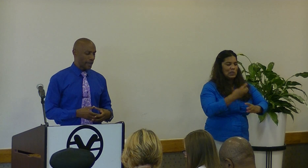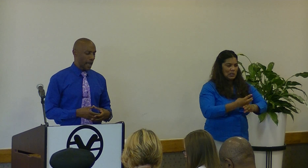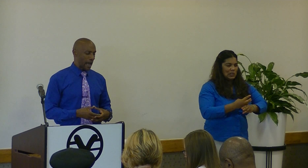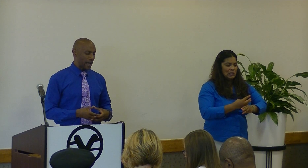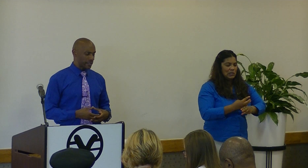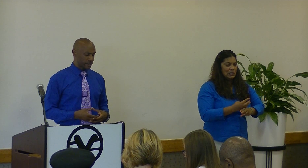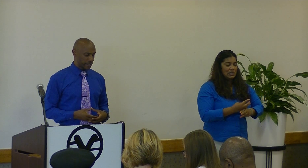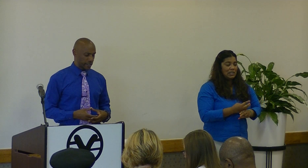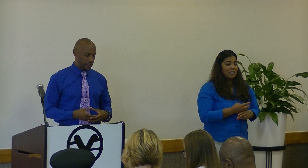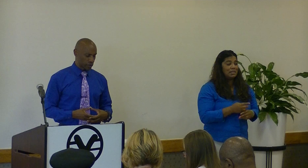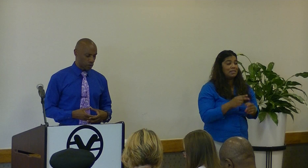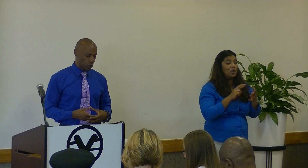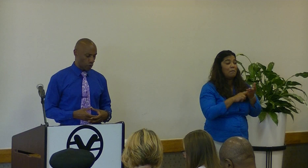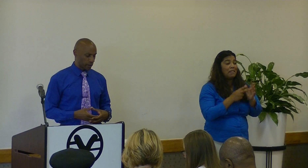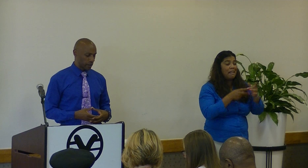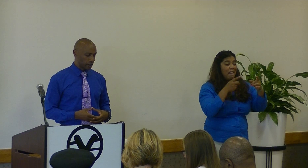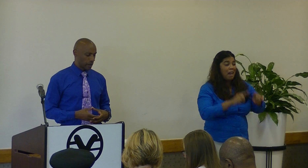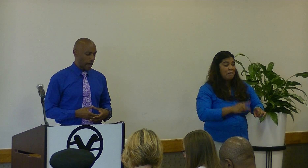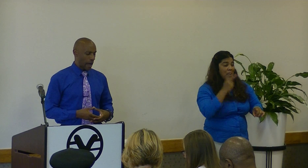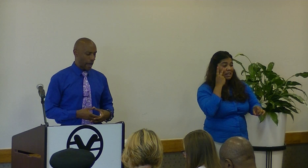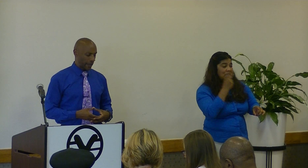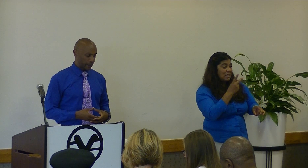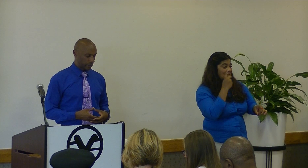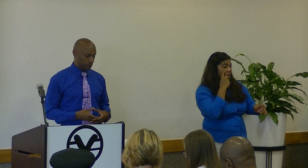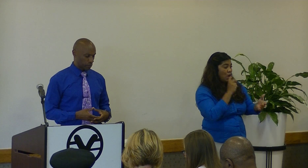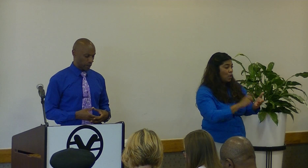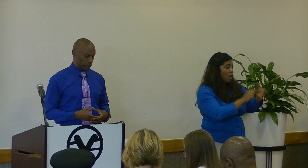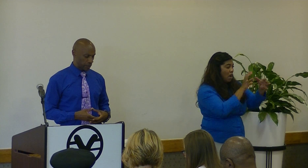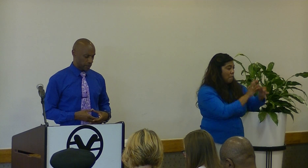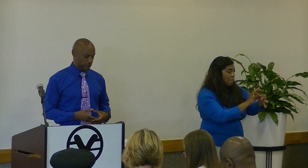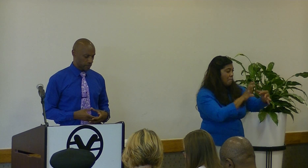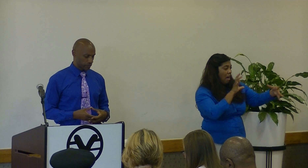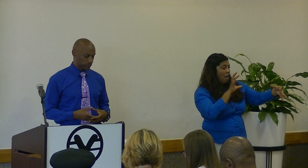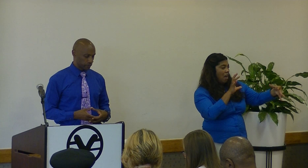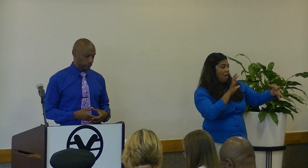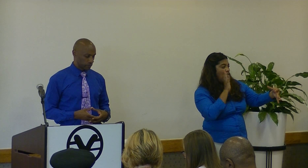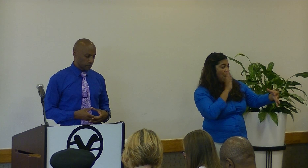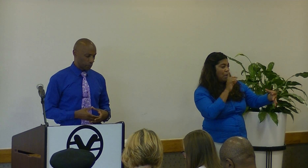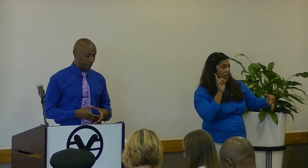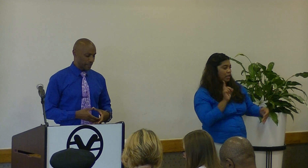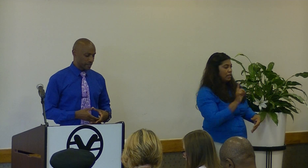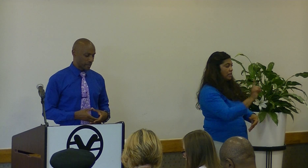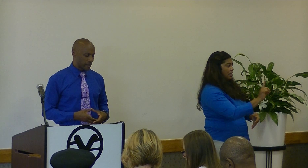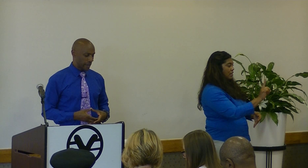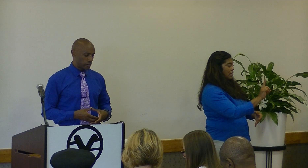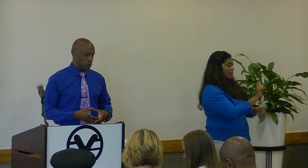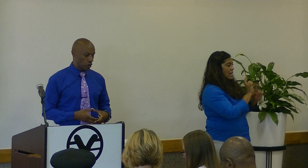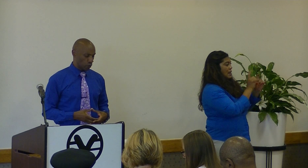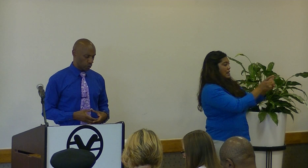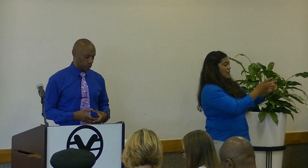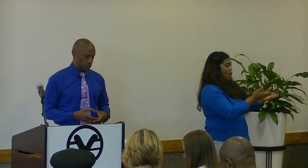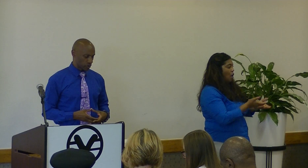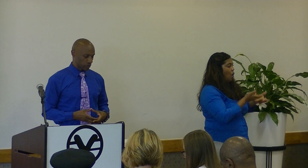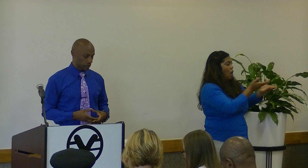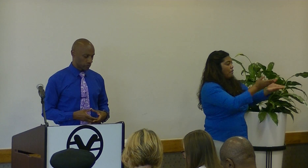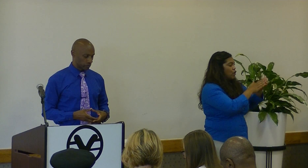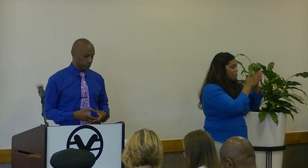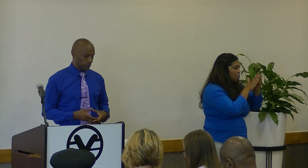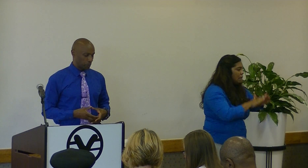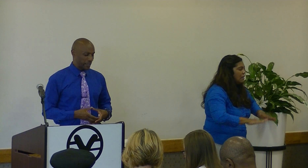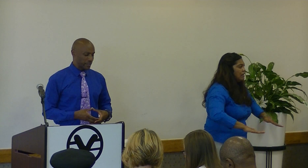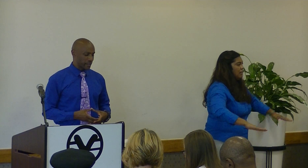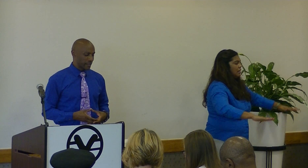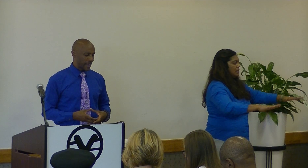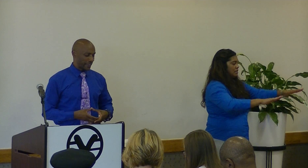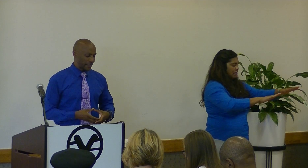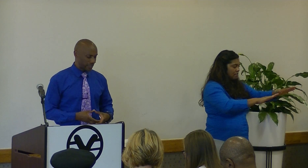So that when I see discord, I bring peace. The peace that knows,